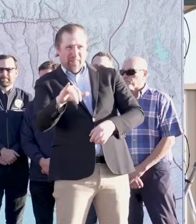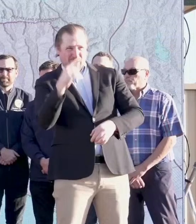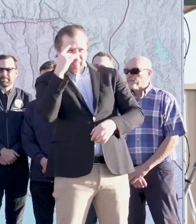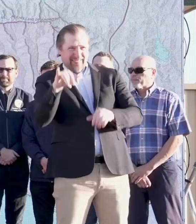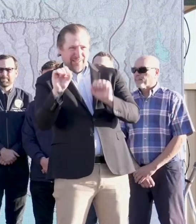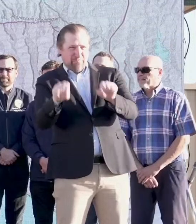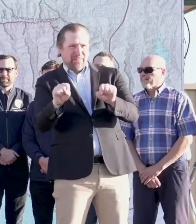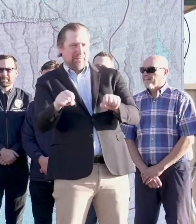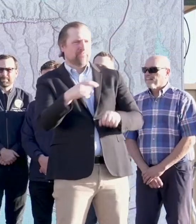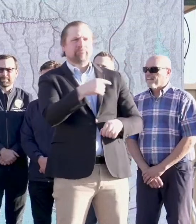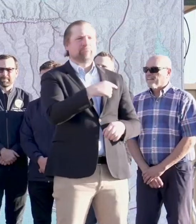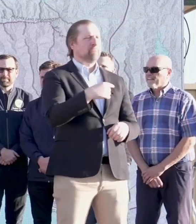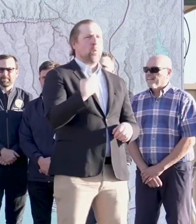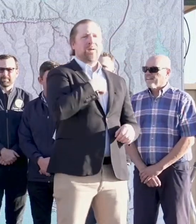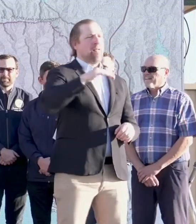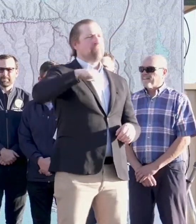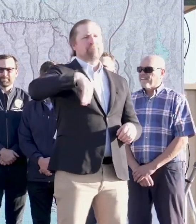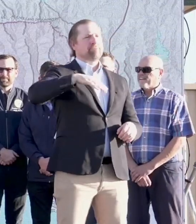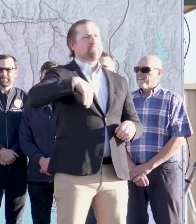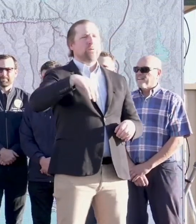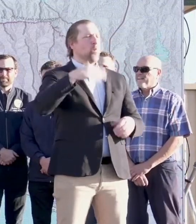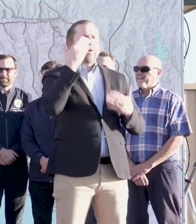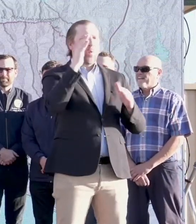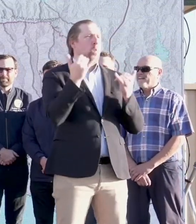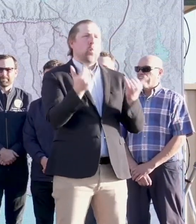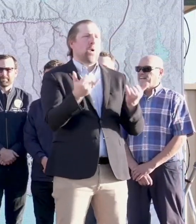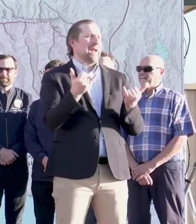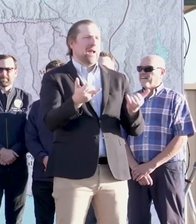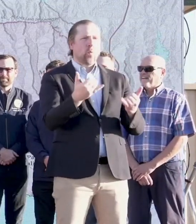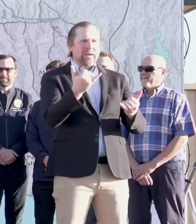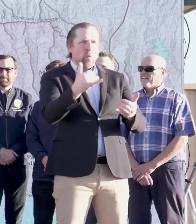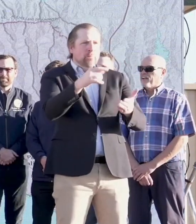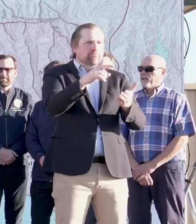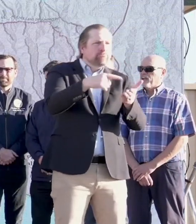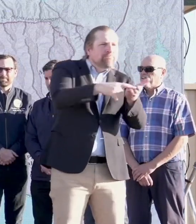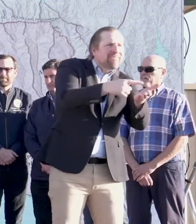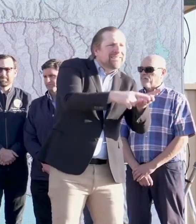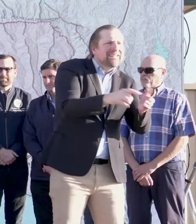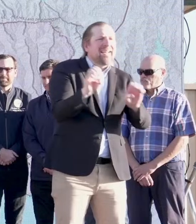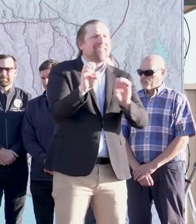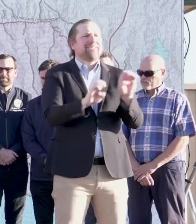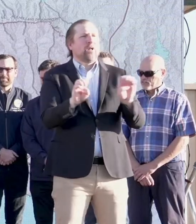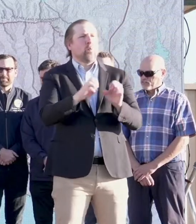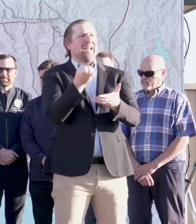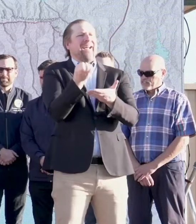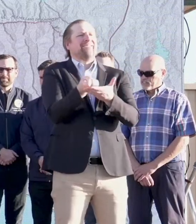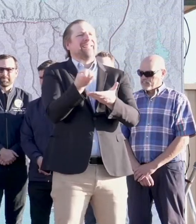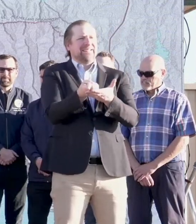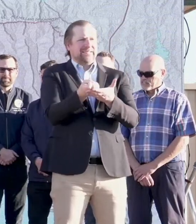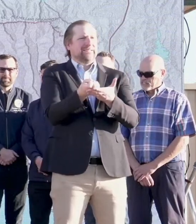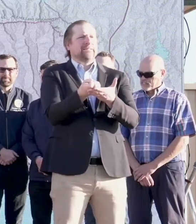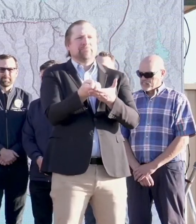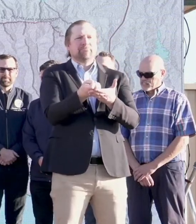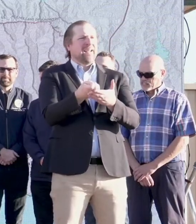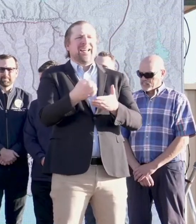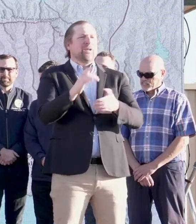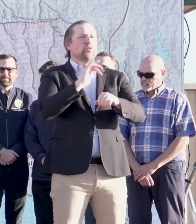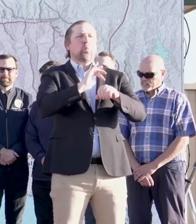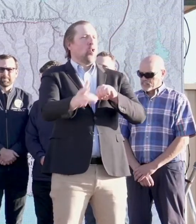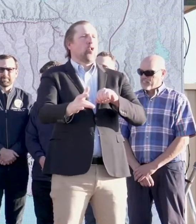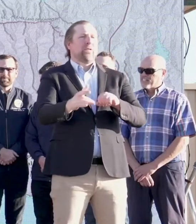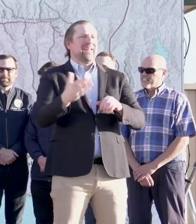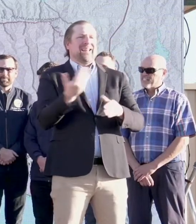We are not leaning towards anything right now. We're taking everything in, evaluating all the evidence we receive, but it's too early on in